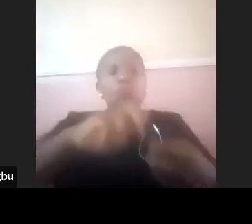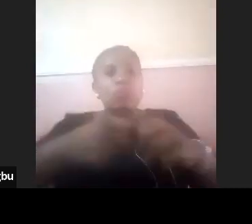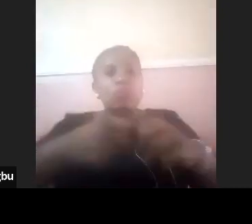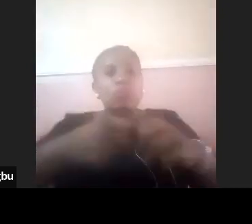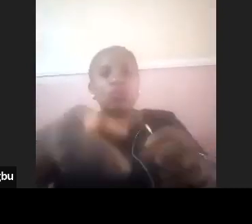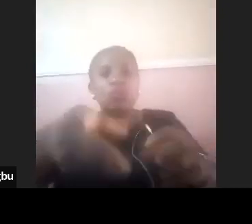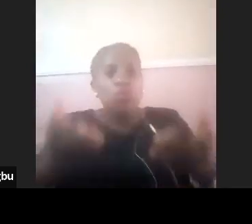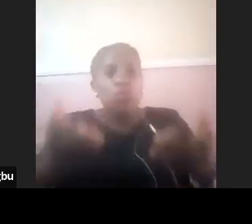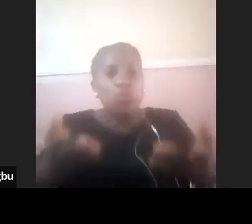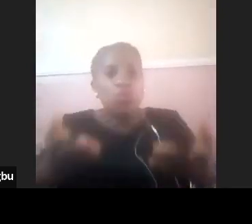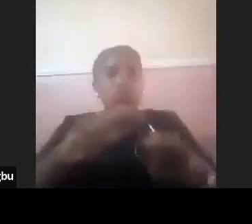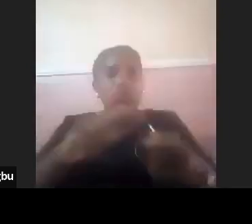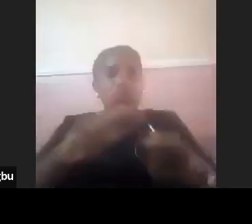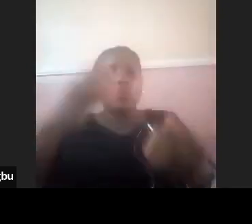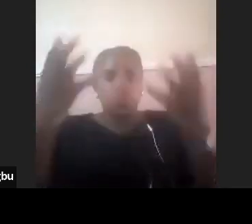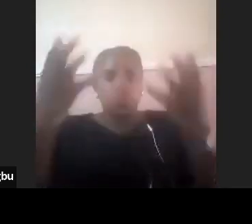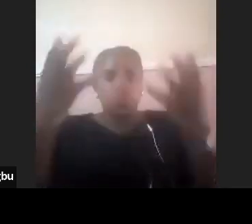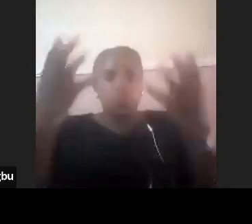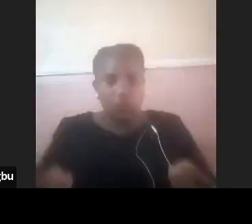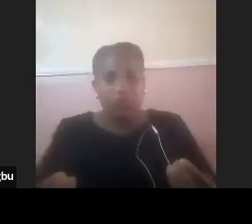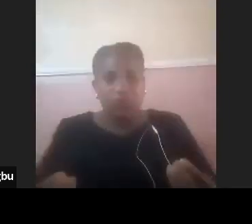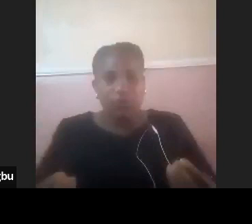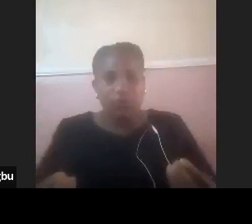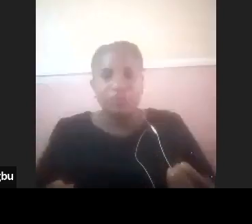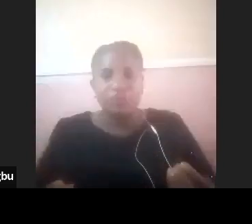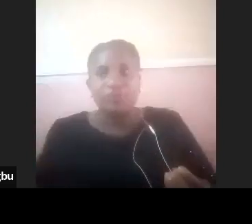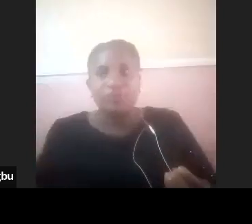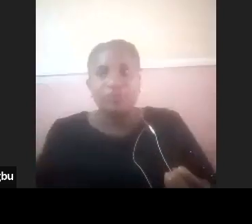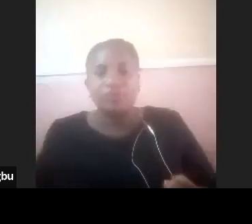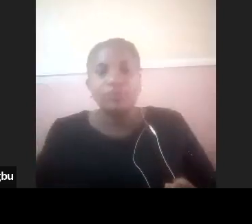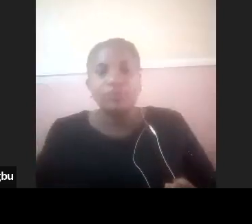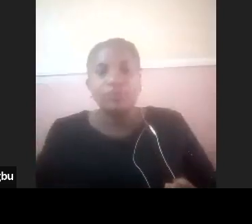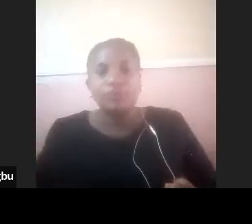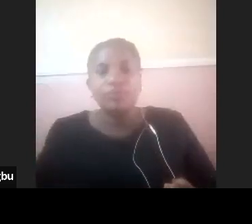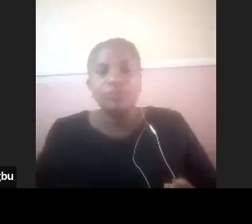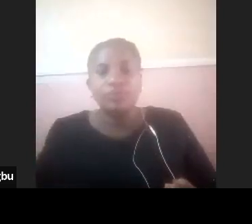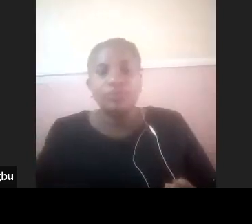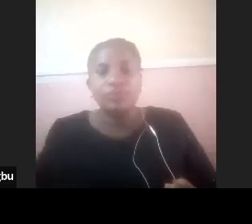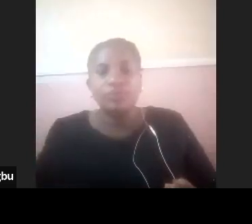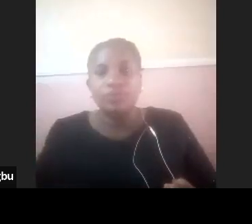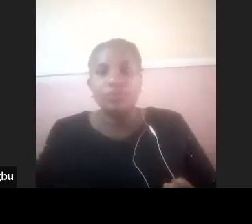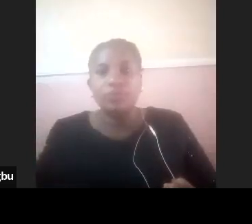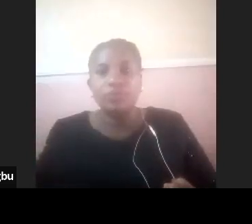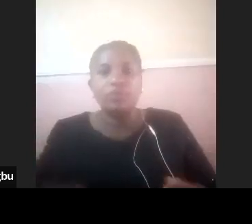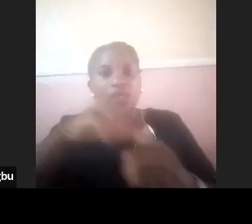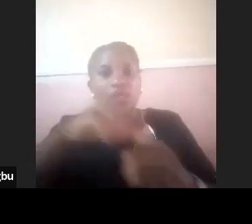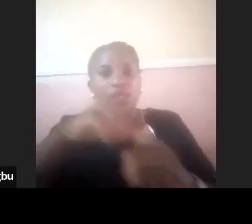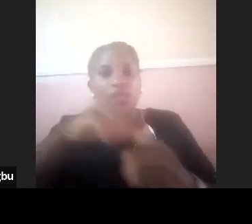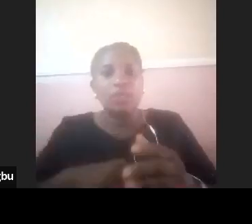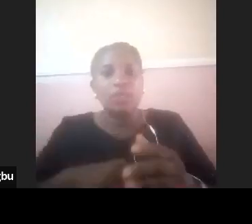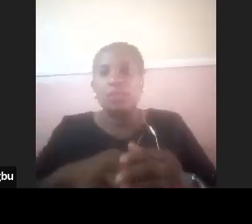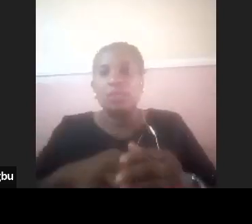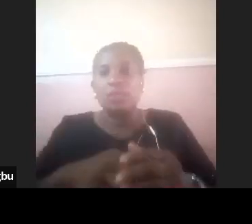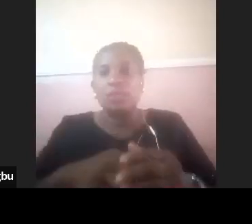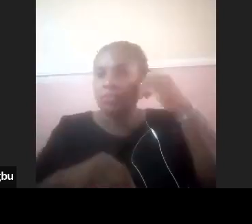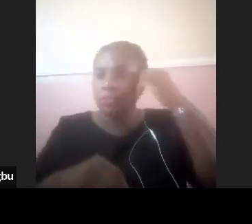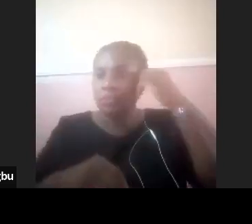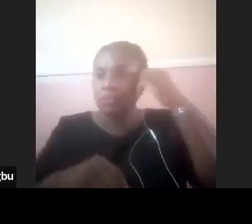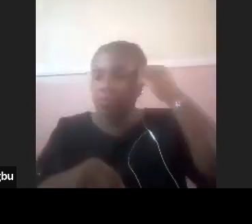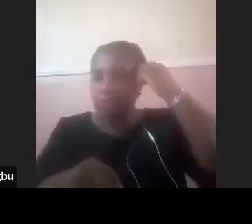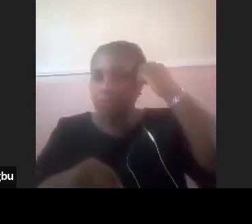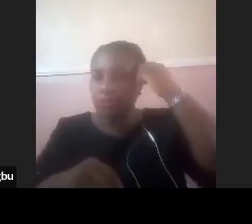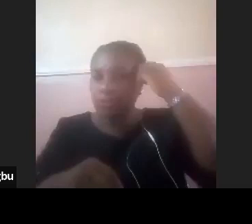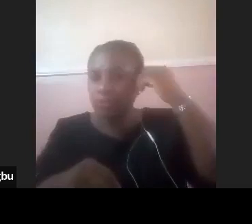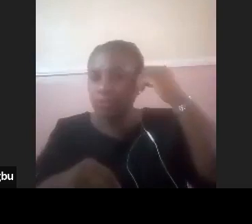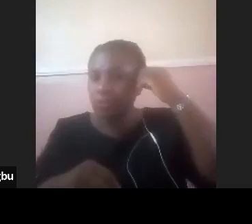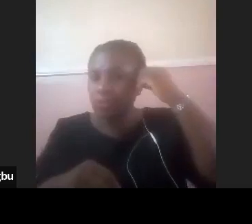mortality in low and middle income countries. But in sub-Saharan Africa, we think by 2030, it's going to be